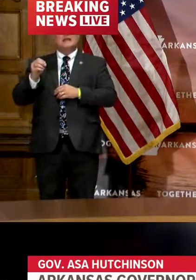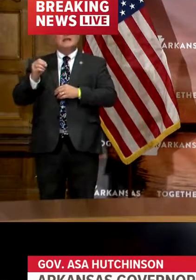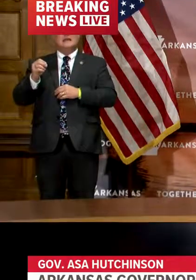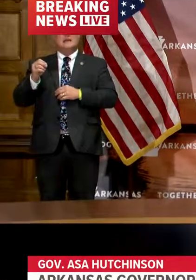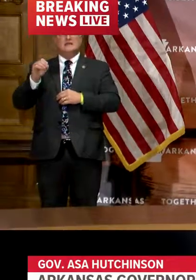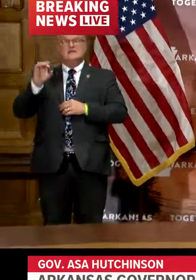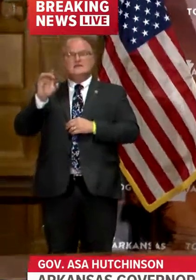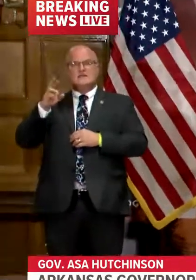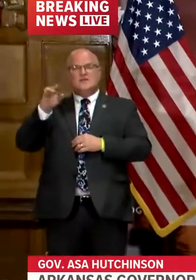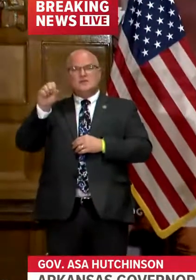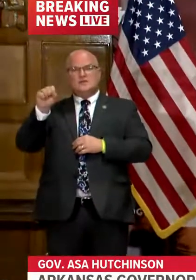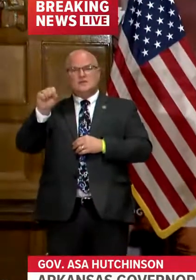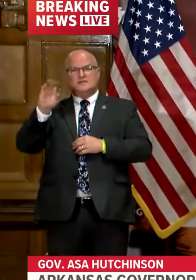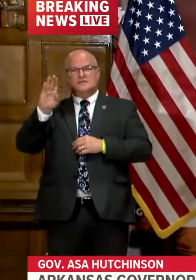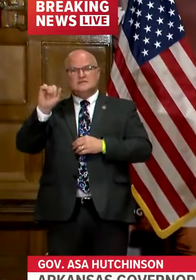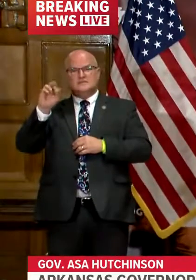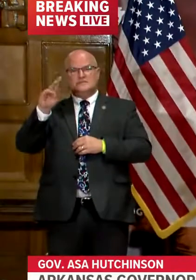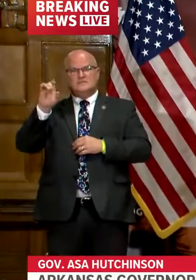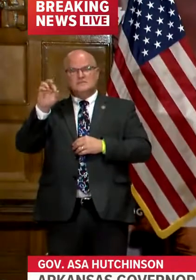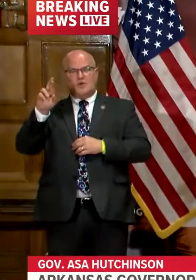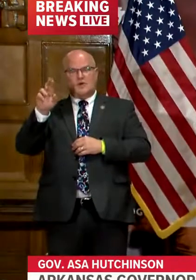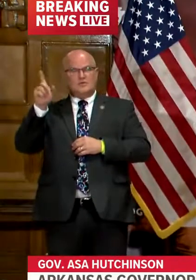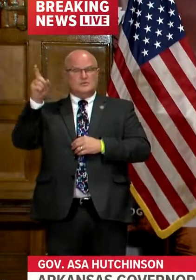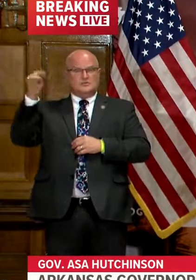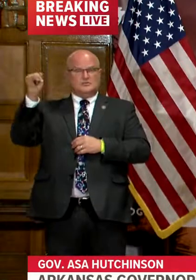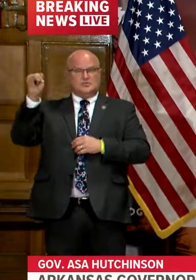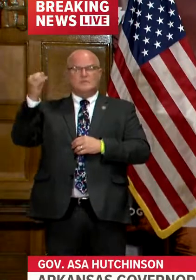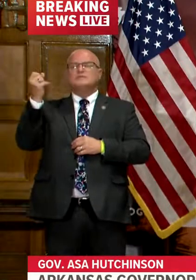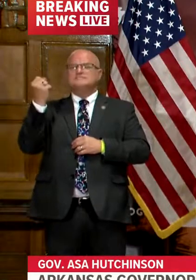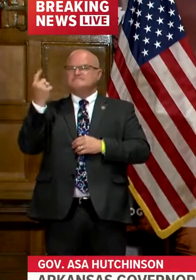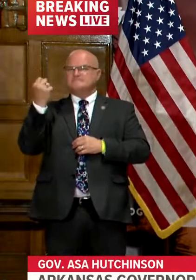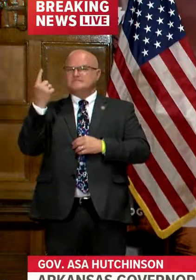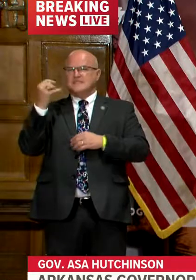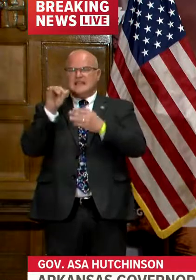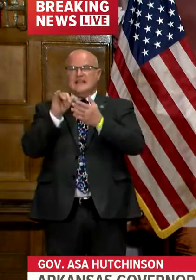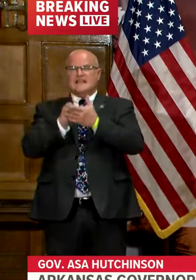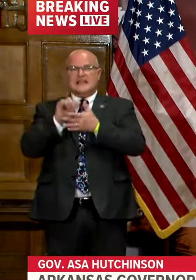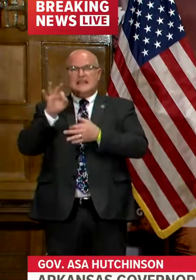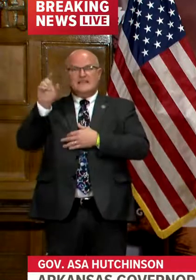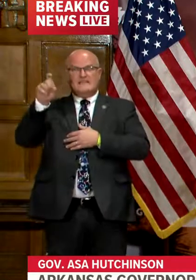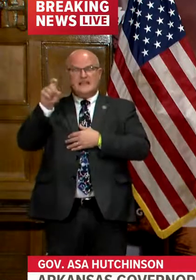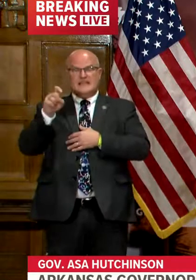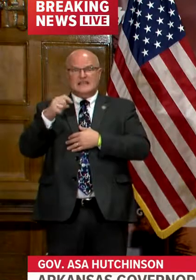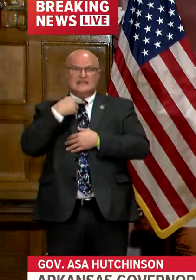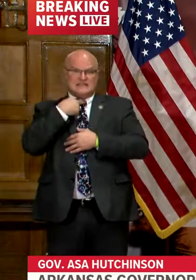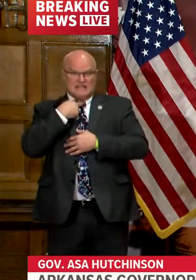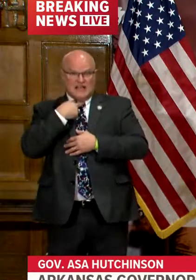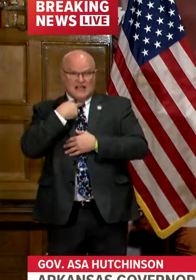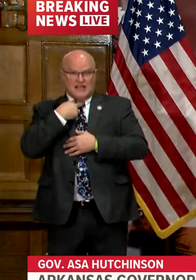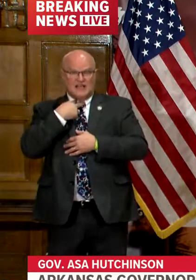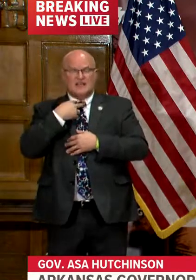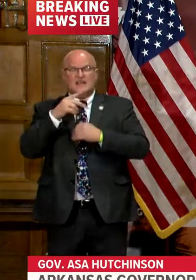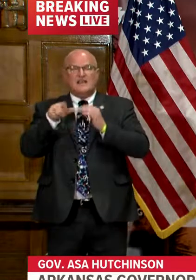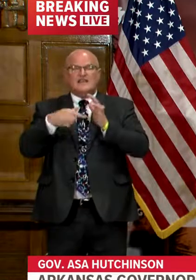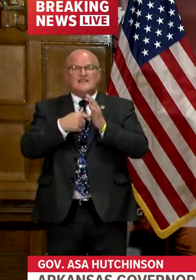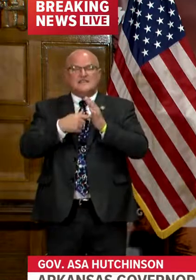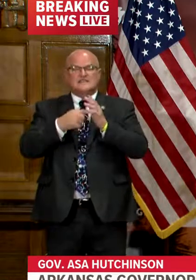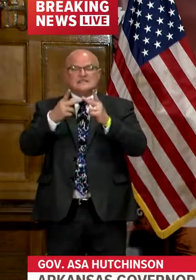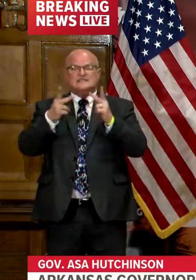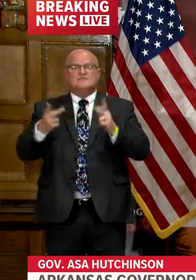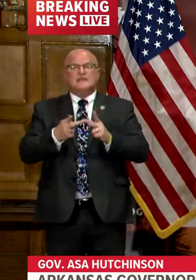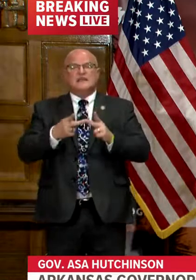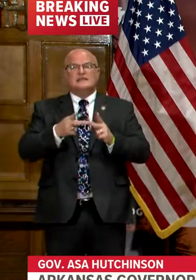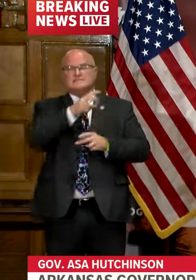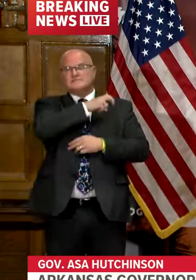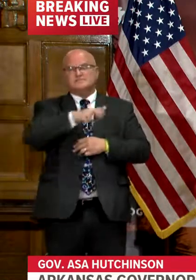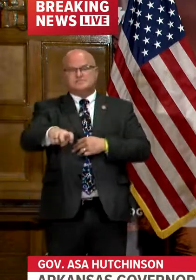Chris Barber at St. Bernard's in Jonesboro understands that if they get in a crunch, this is space that's going to have to